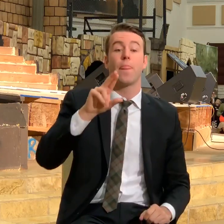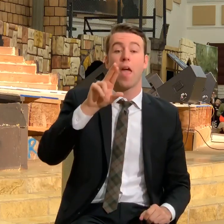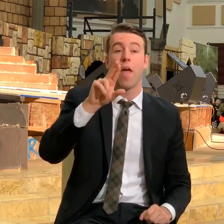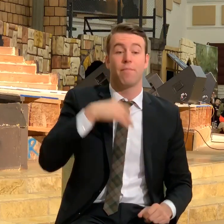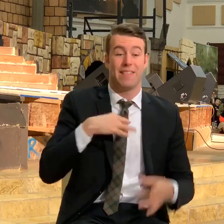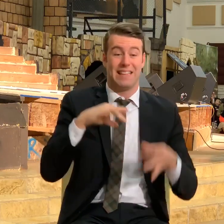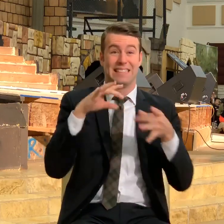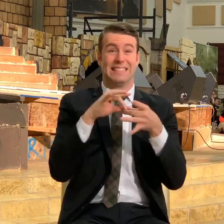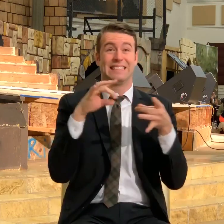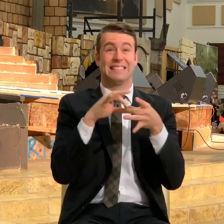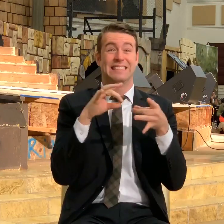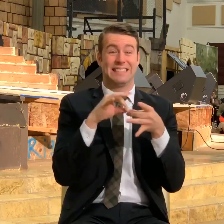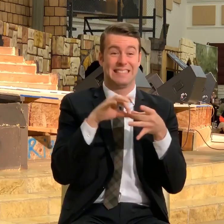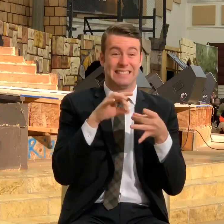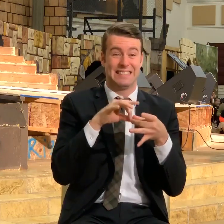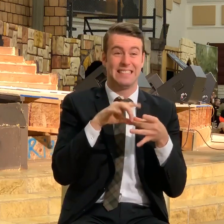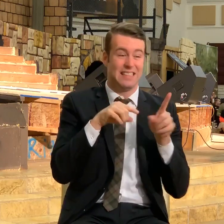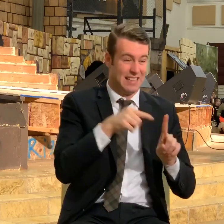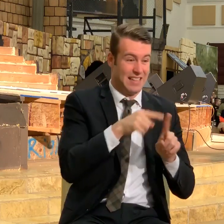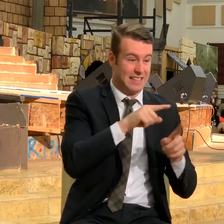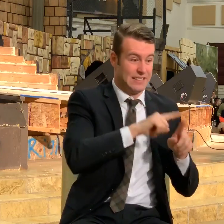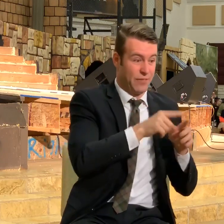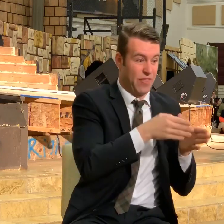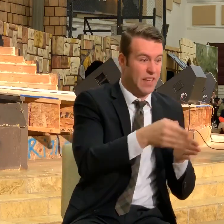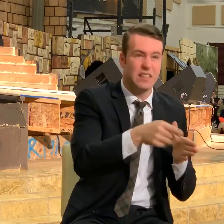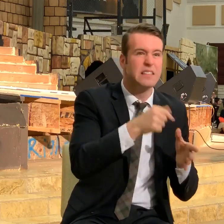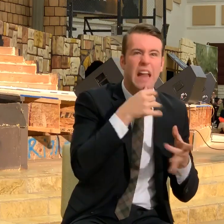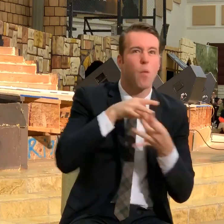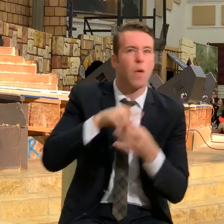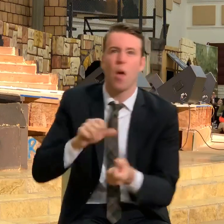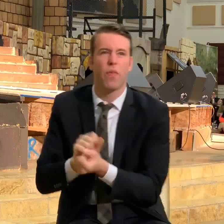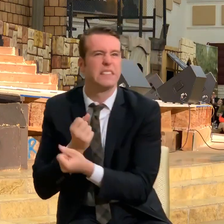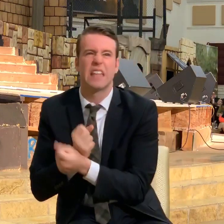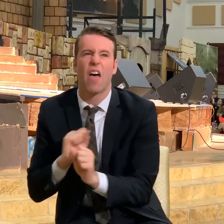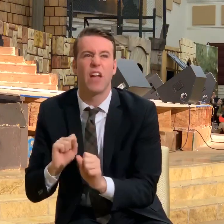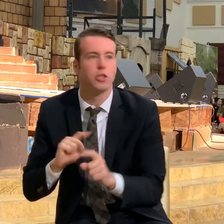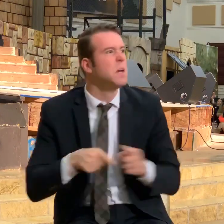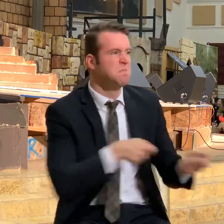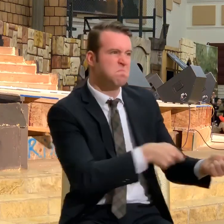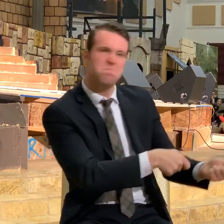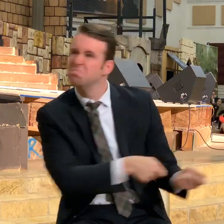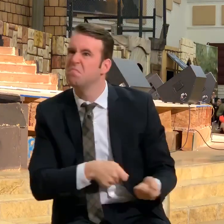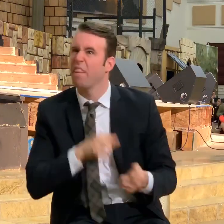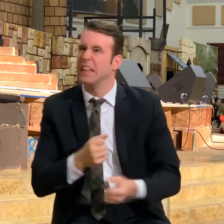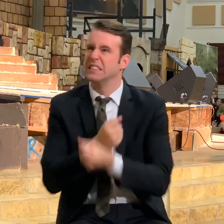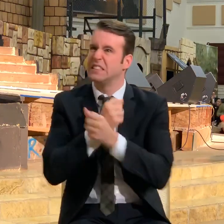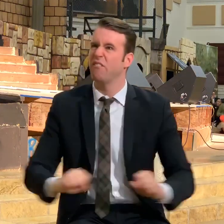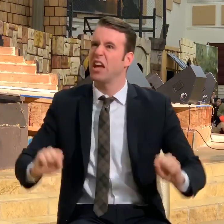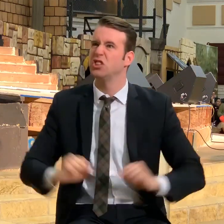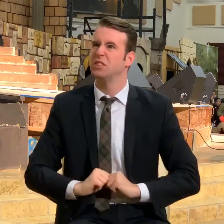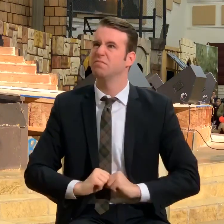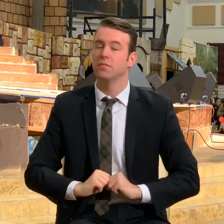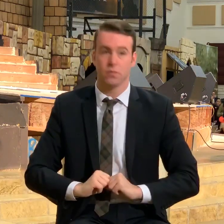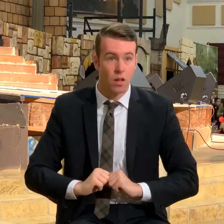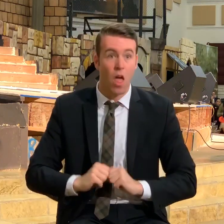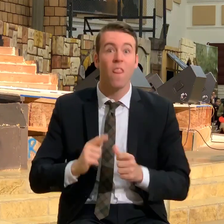non-salvific issues salvific when they're really not, is when the real devil shows up, the people don't know the difference.